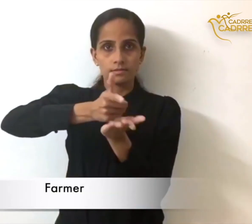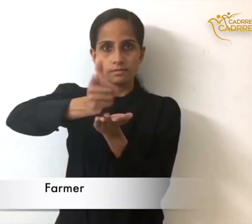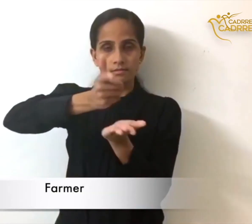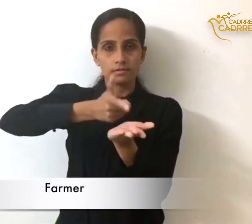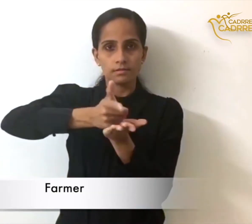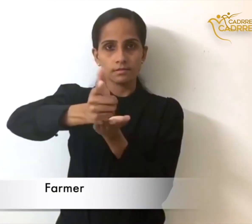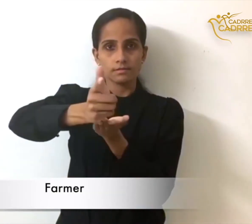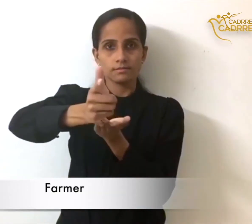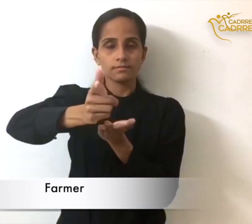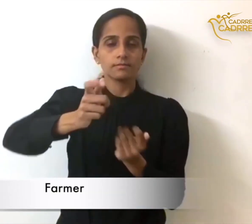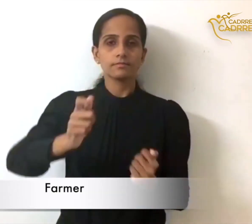farmer,